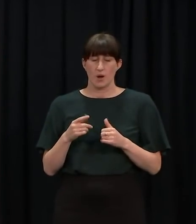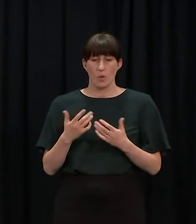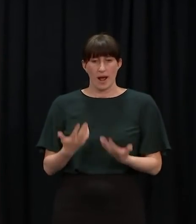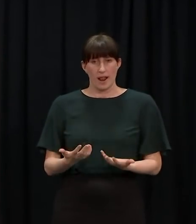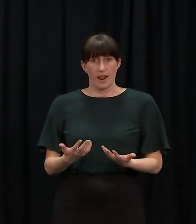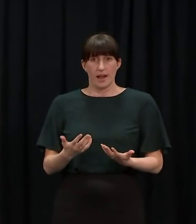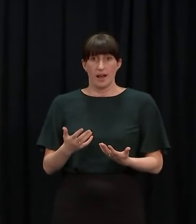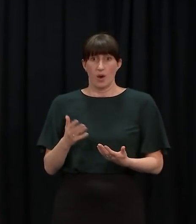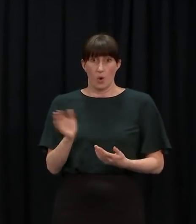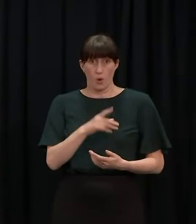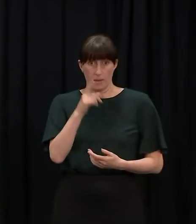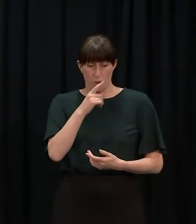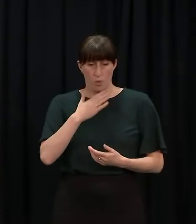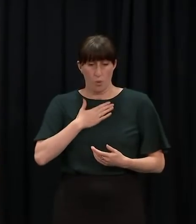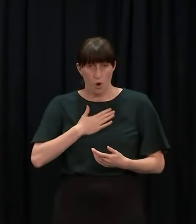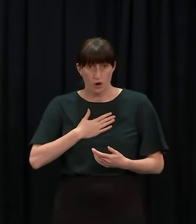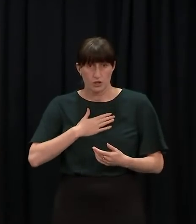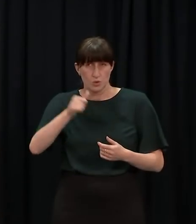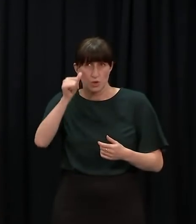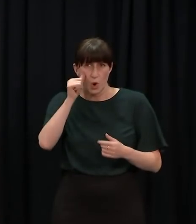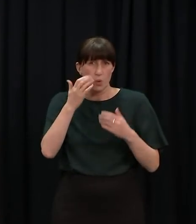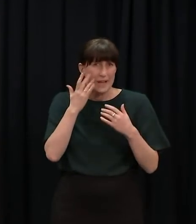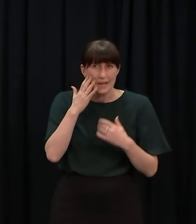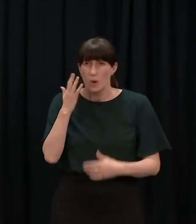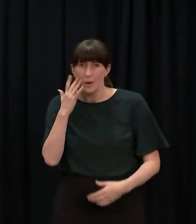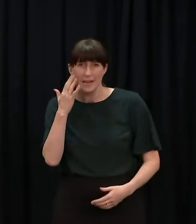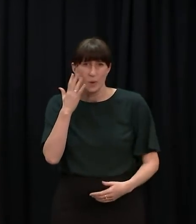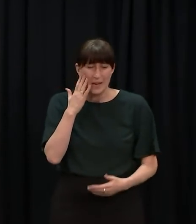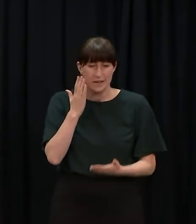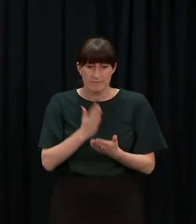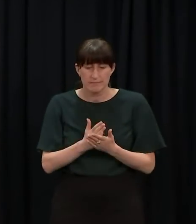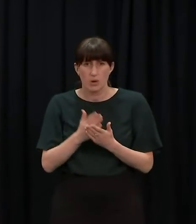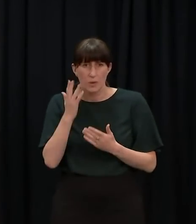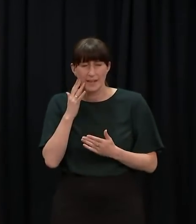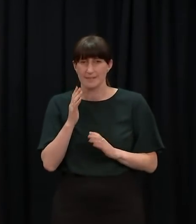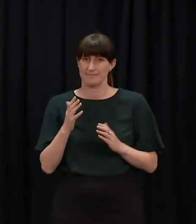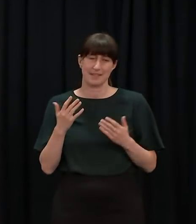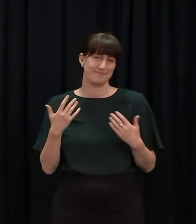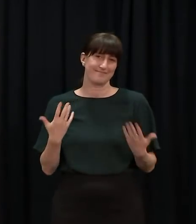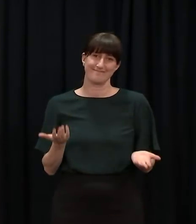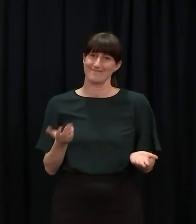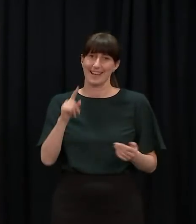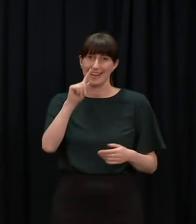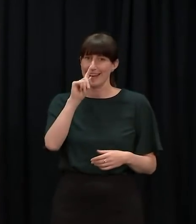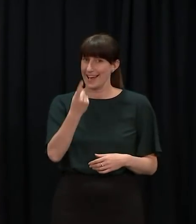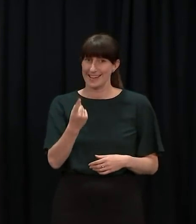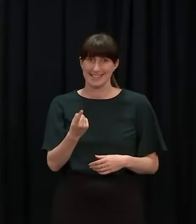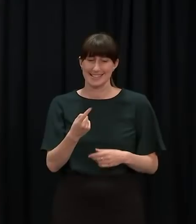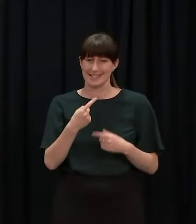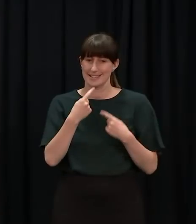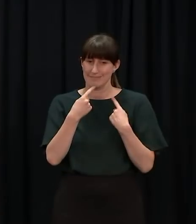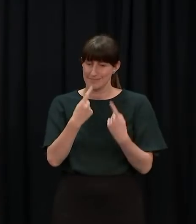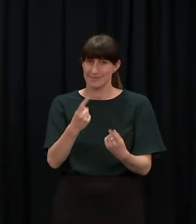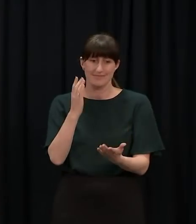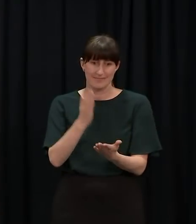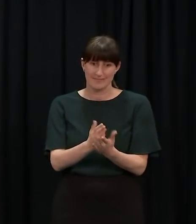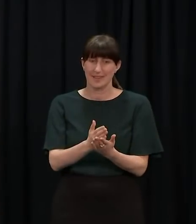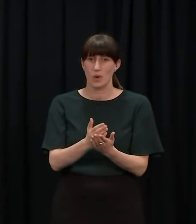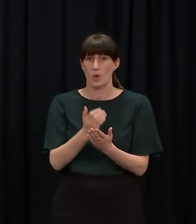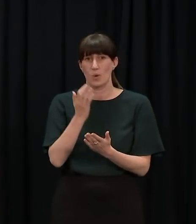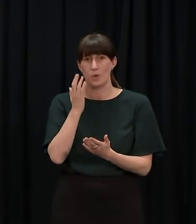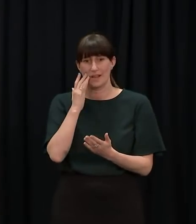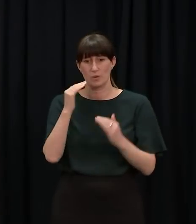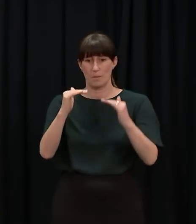and certainty. There really can't be in this type of environment. You do have to weigh up all of the different pieces of evidence,